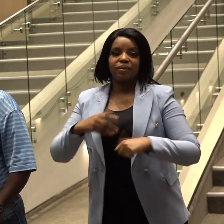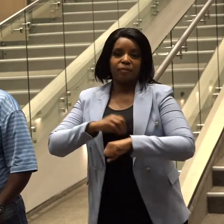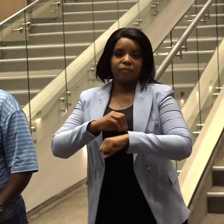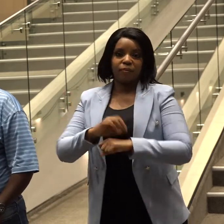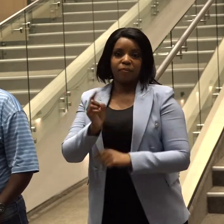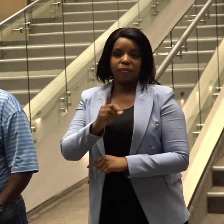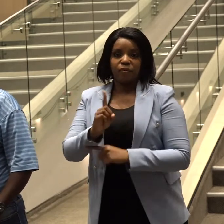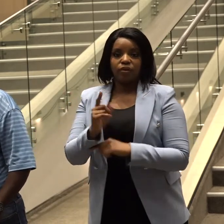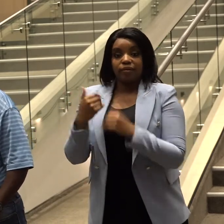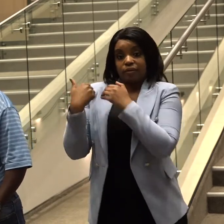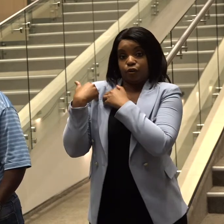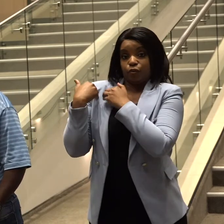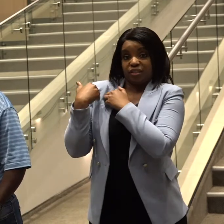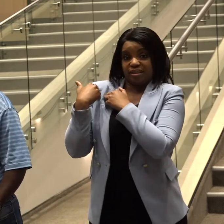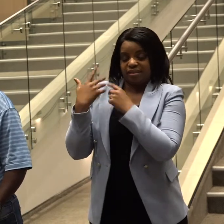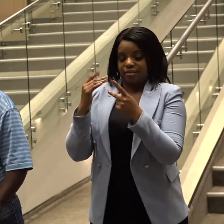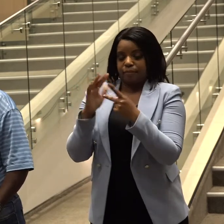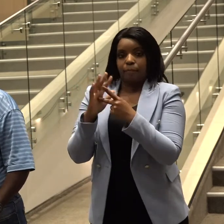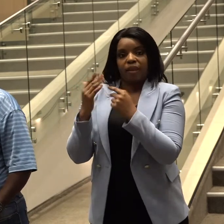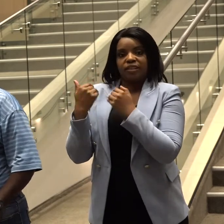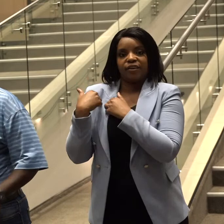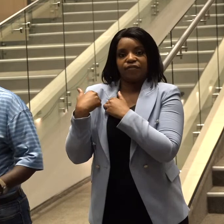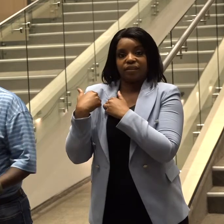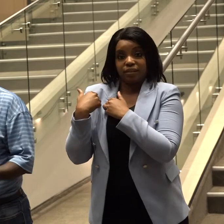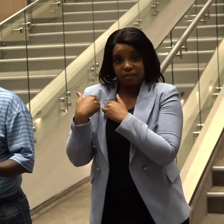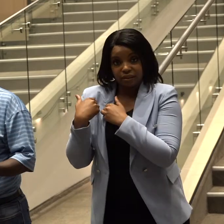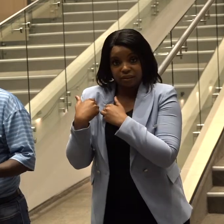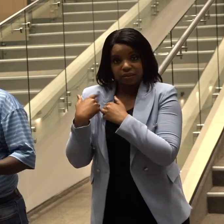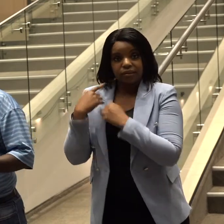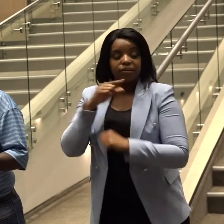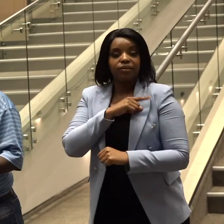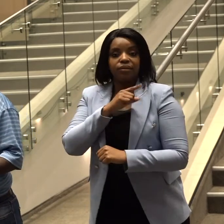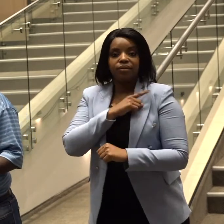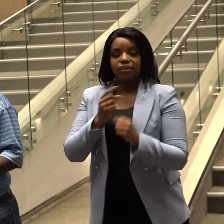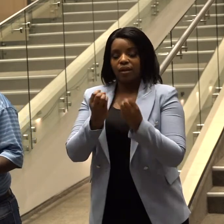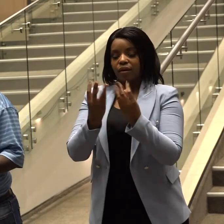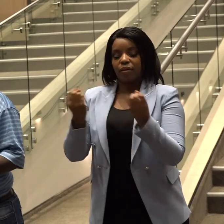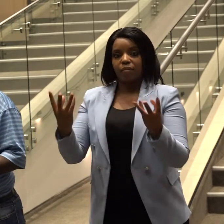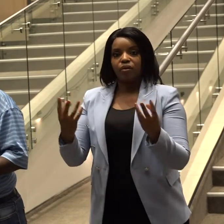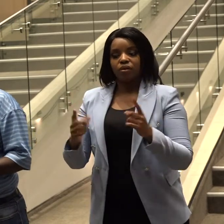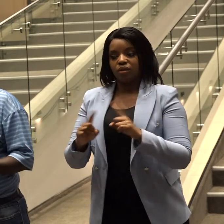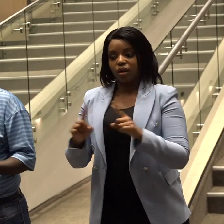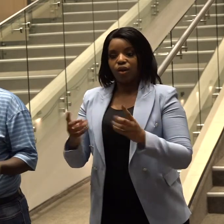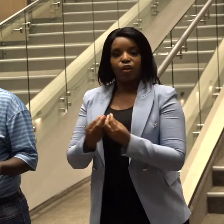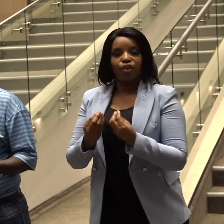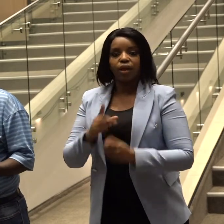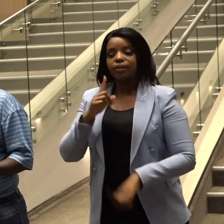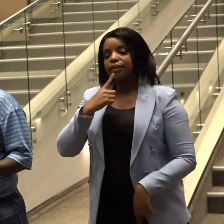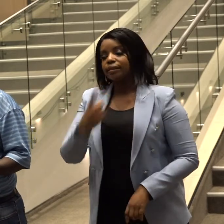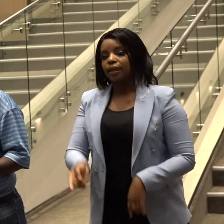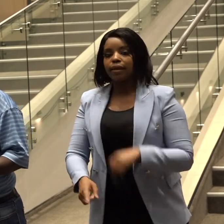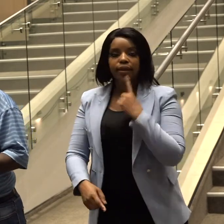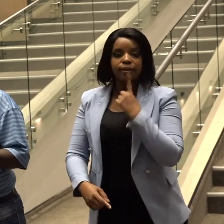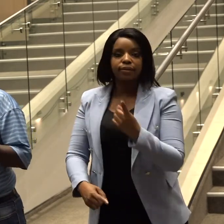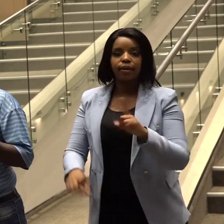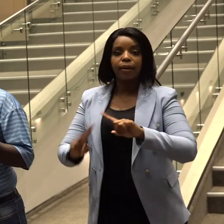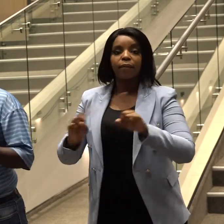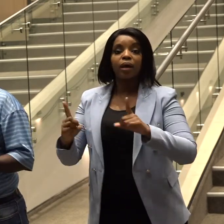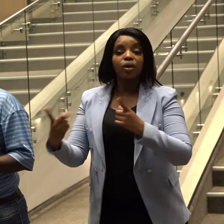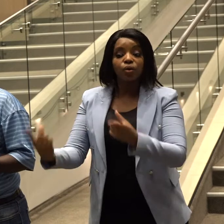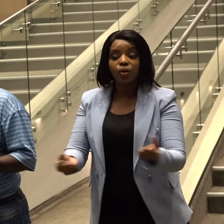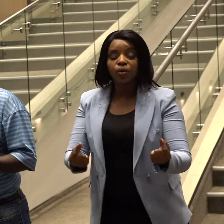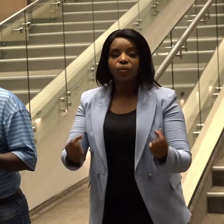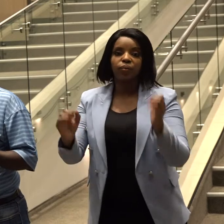and safety because of most of the things that things have been said but are not being implemented